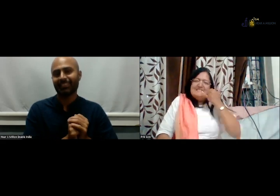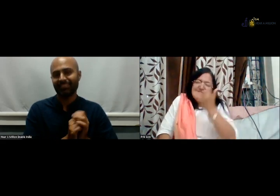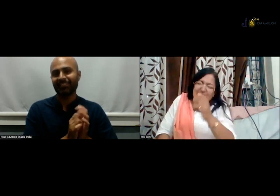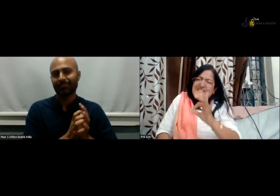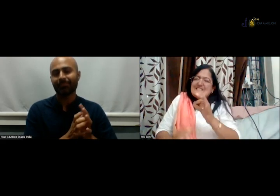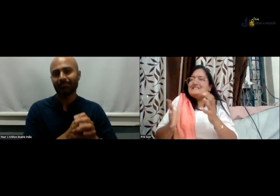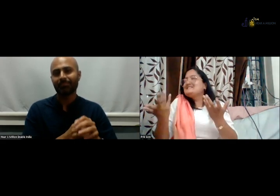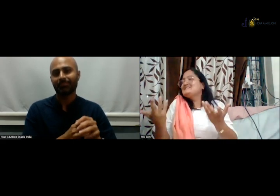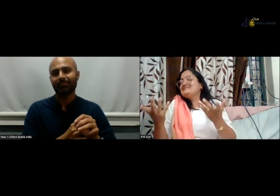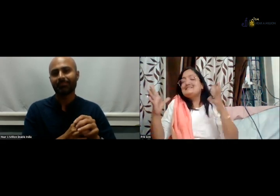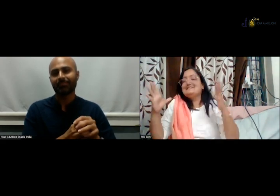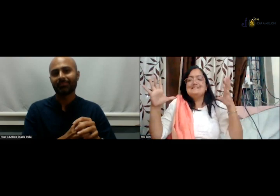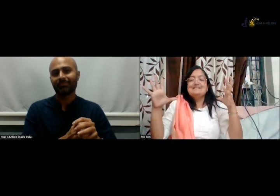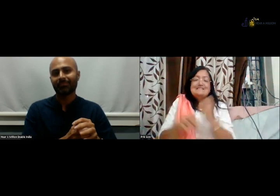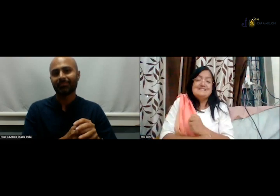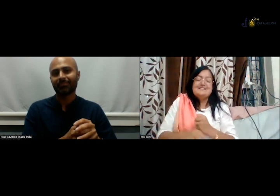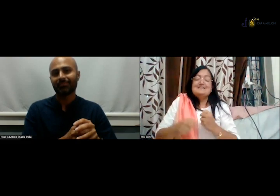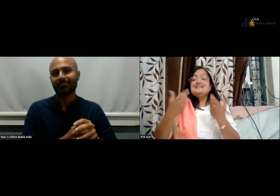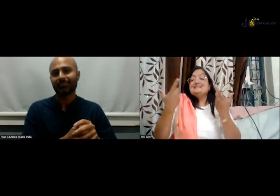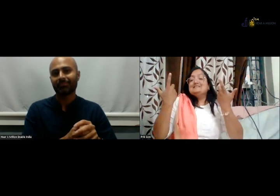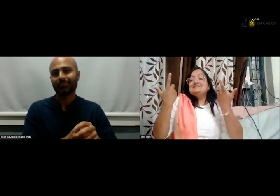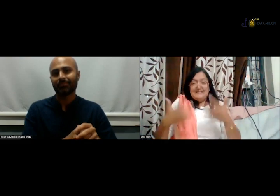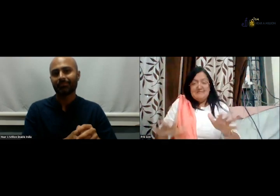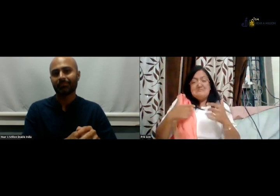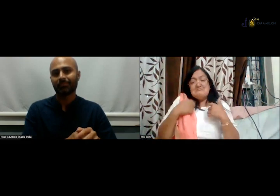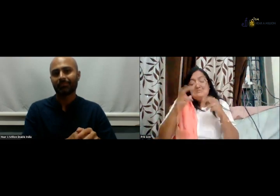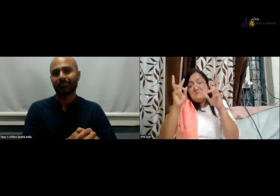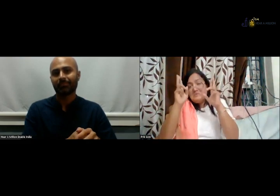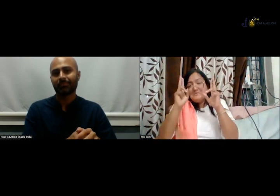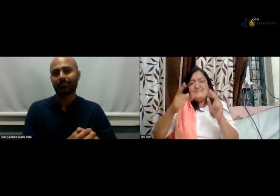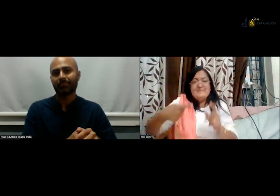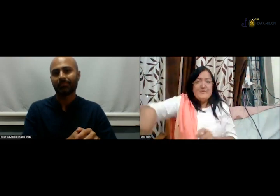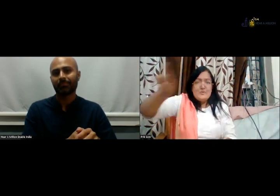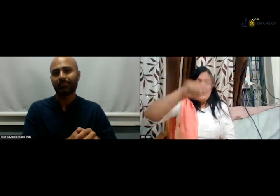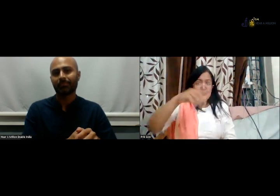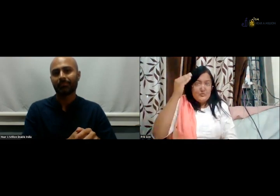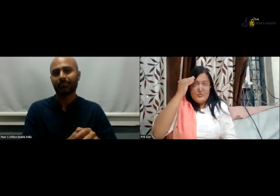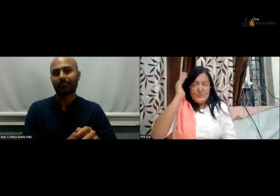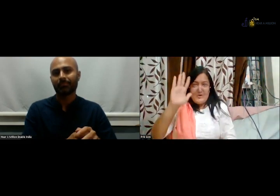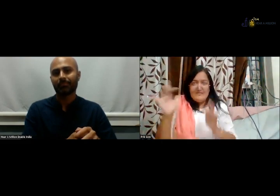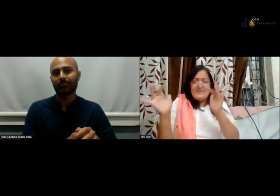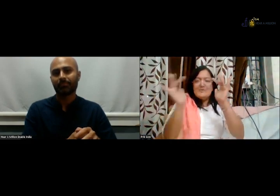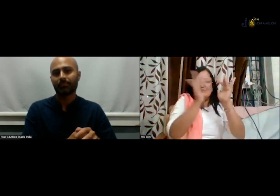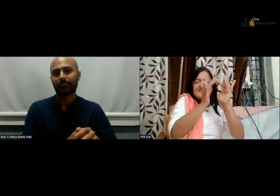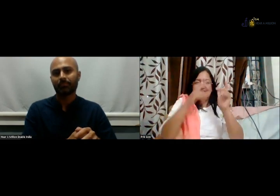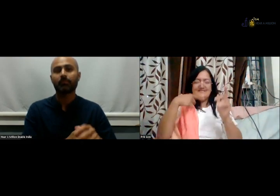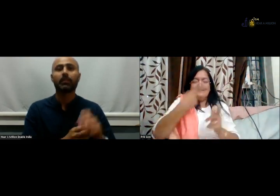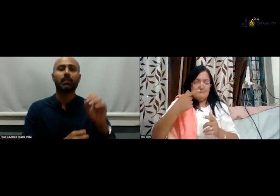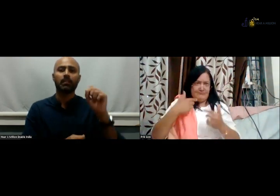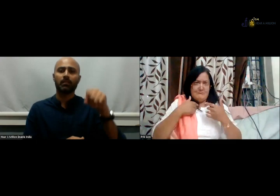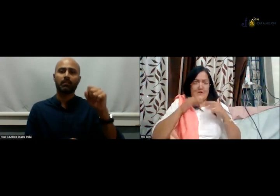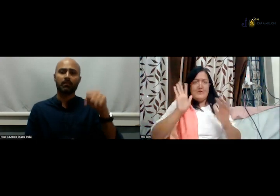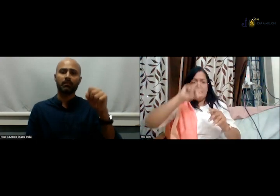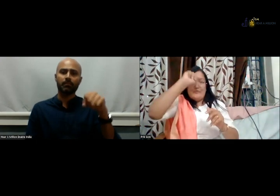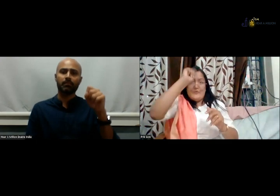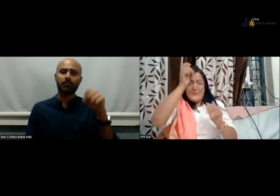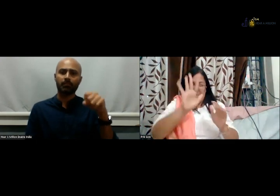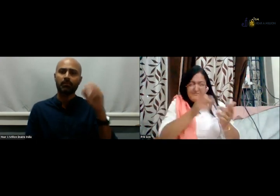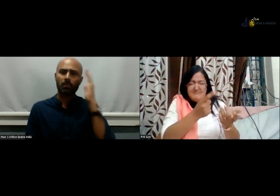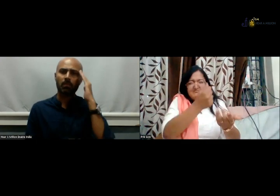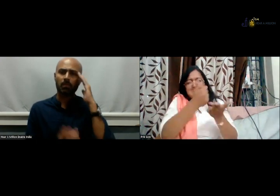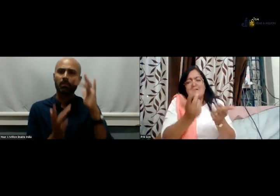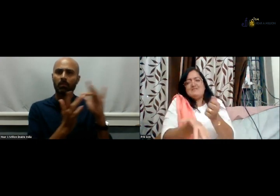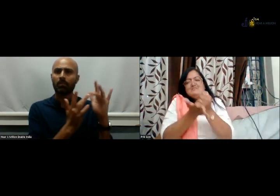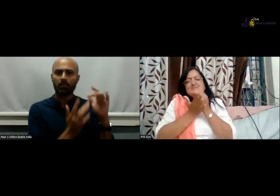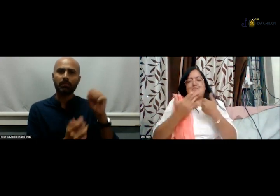chance to have a discussion with Sudam. I should have called her before. But I hope that, yeah, things will get better. And